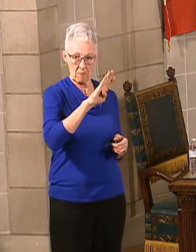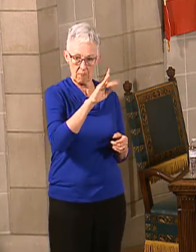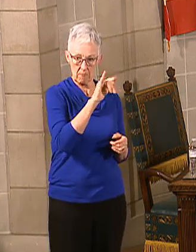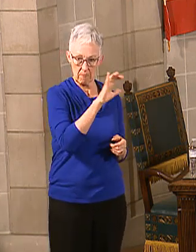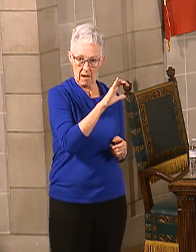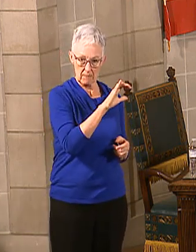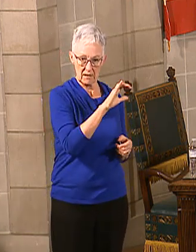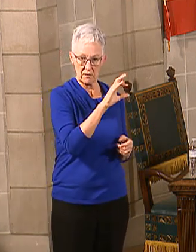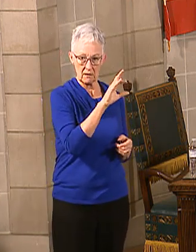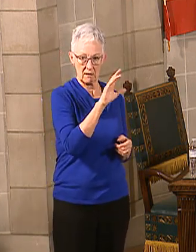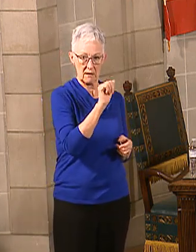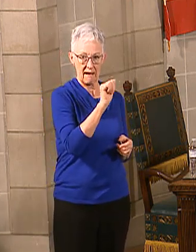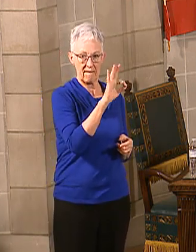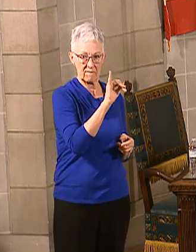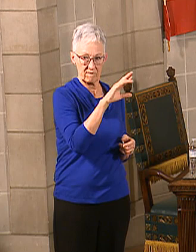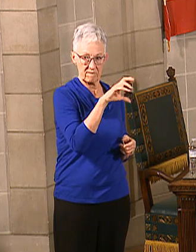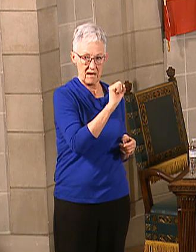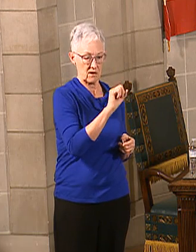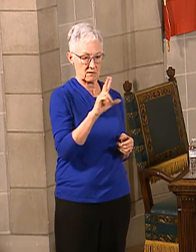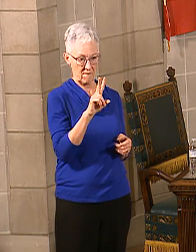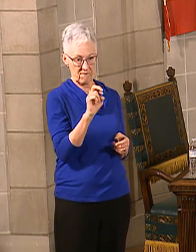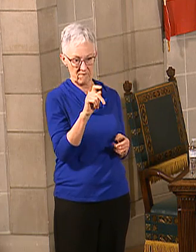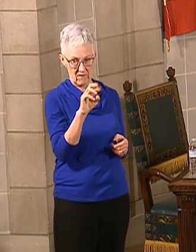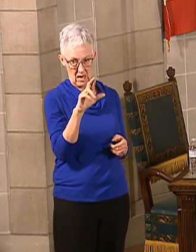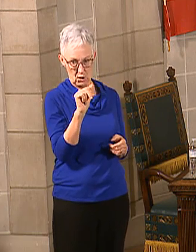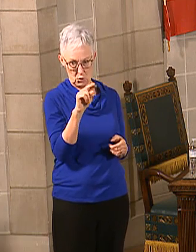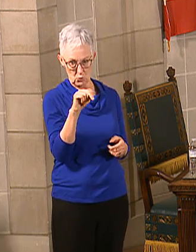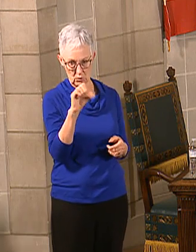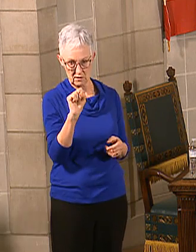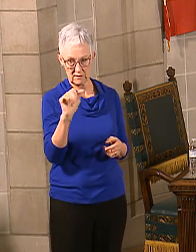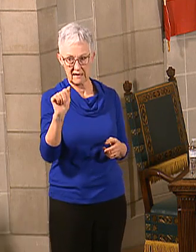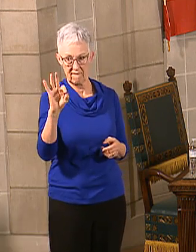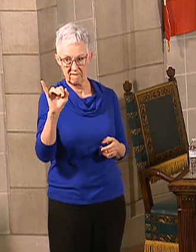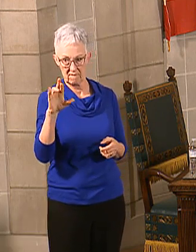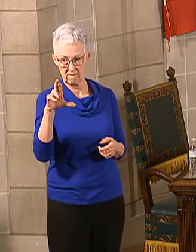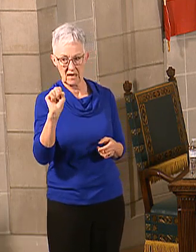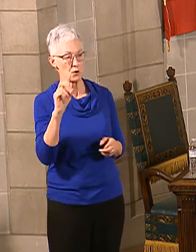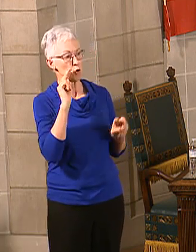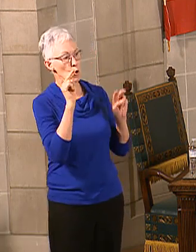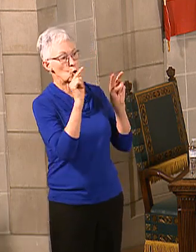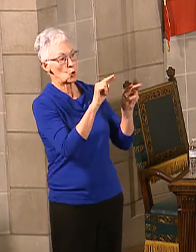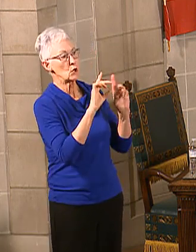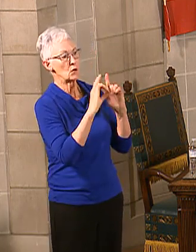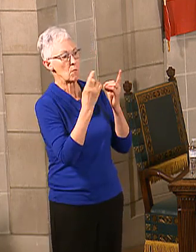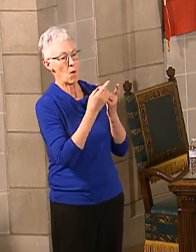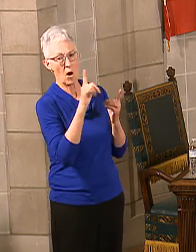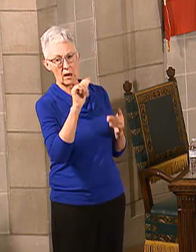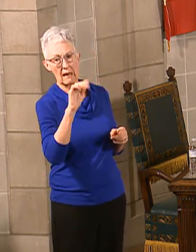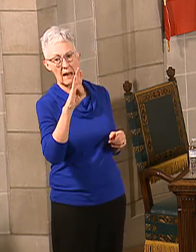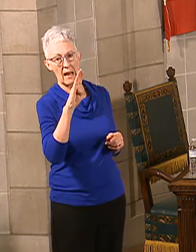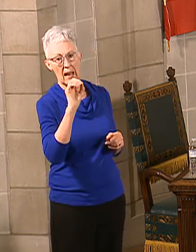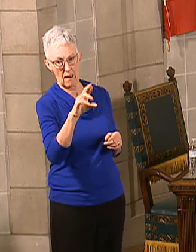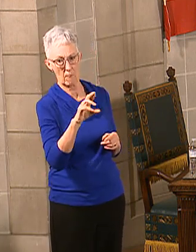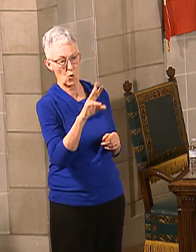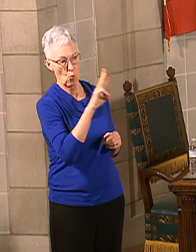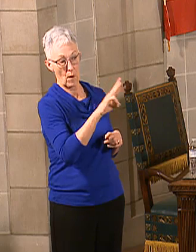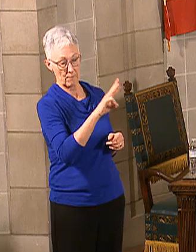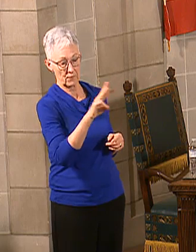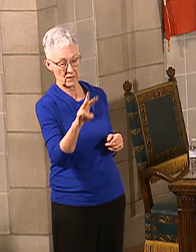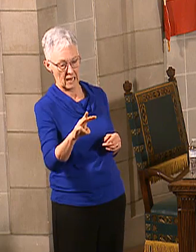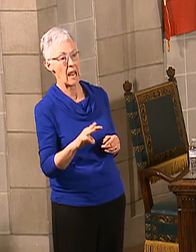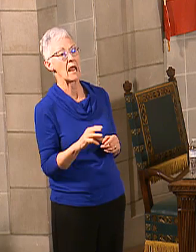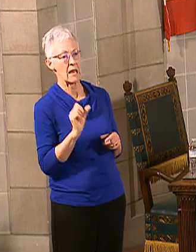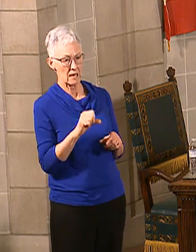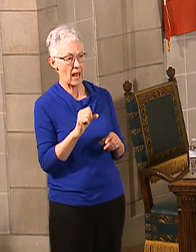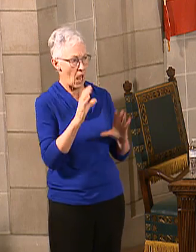be able to just go to the Department of Labor's website or check out one of those departments' websites. You'll be able to find information on